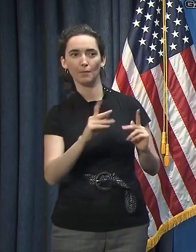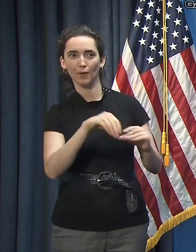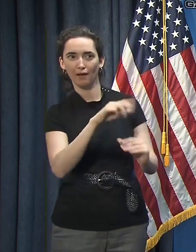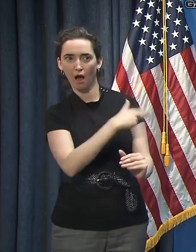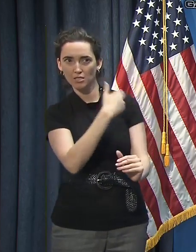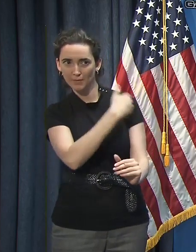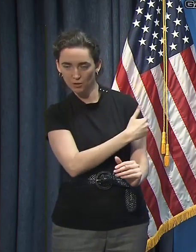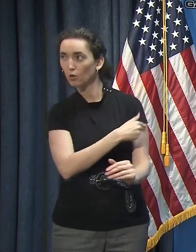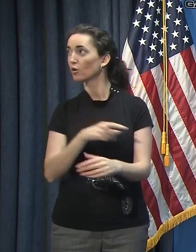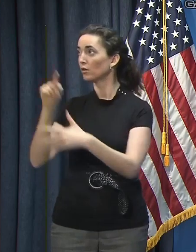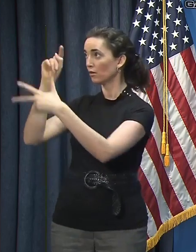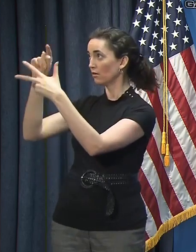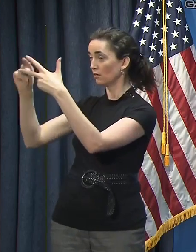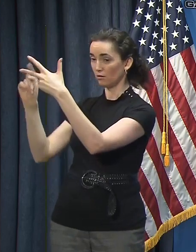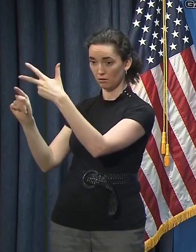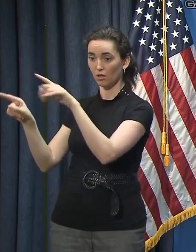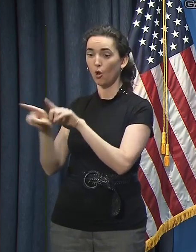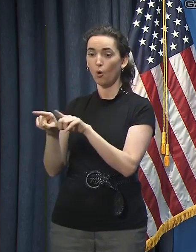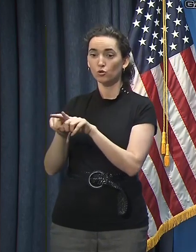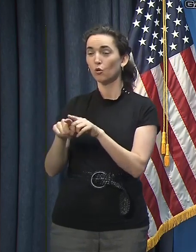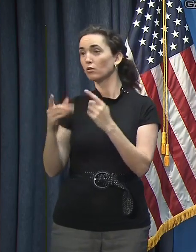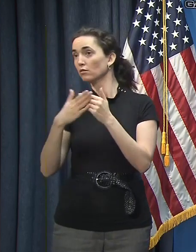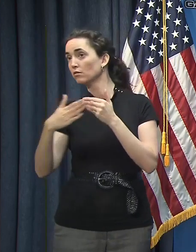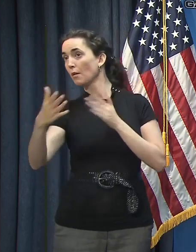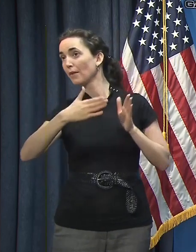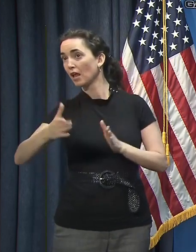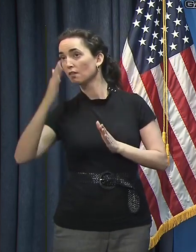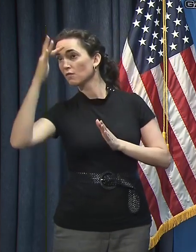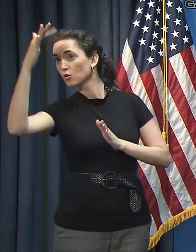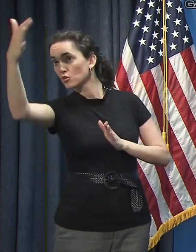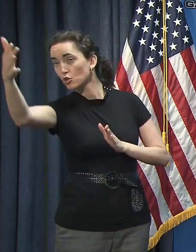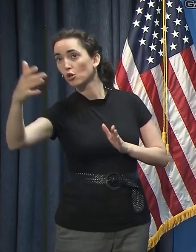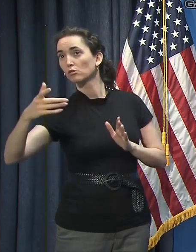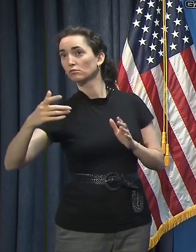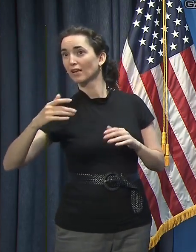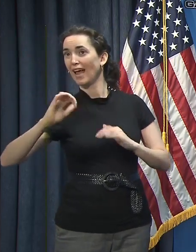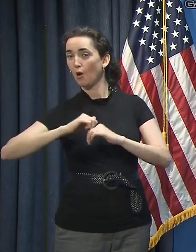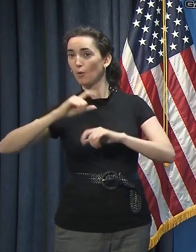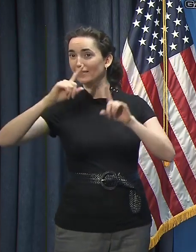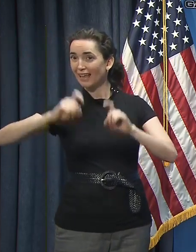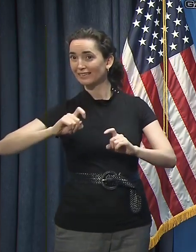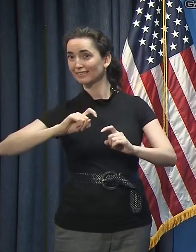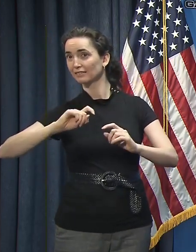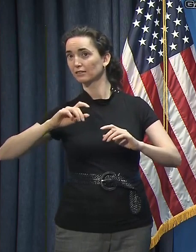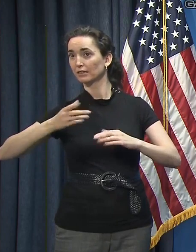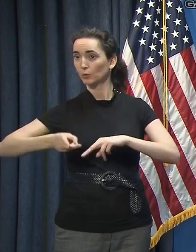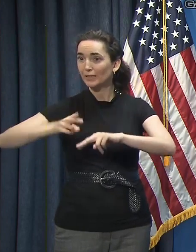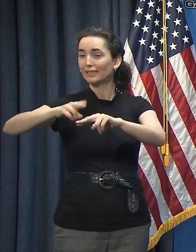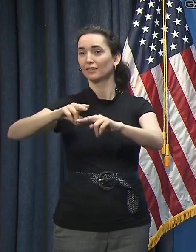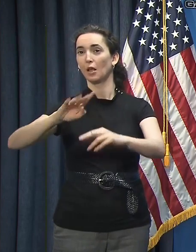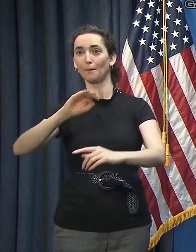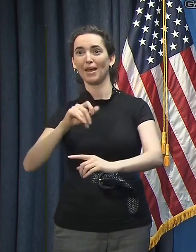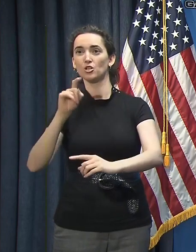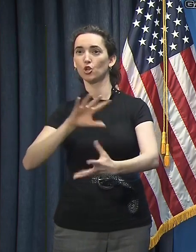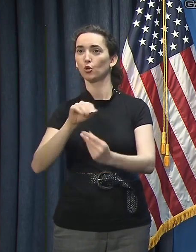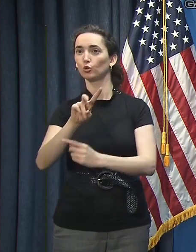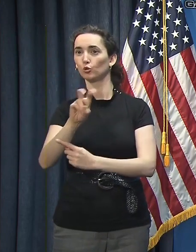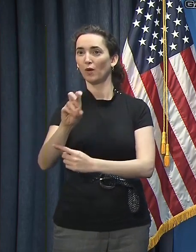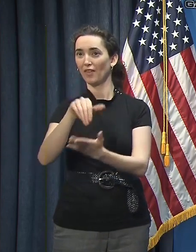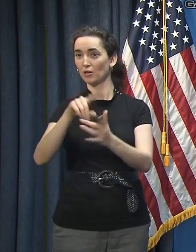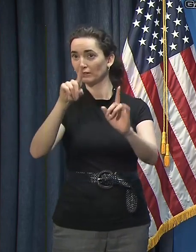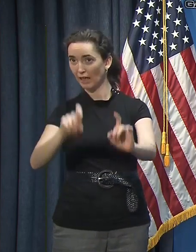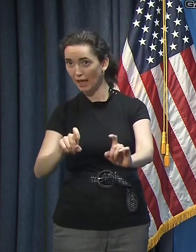also knowing what the timeline is going forward with respect to the testing. I just told you about the 200,000 tests that we should reach in May, and also